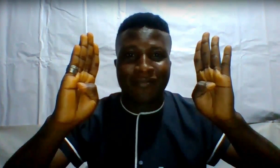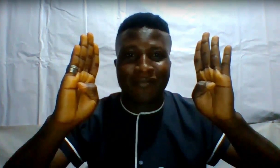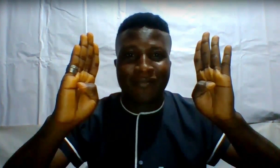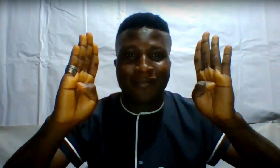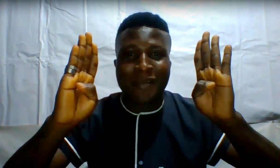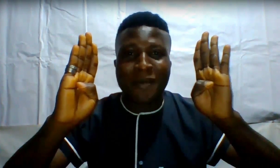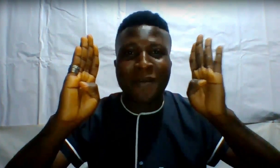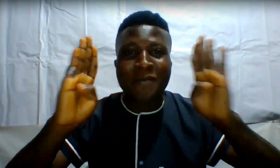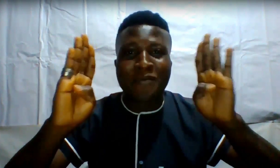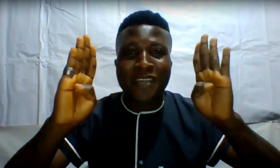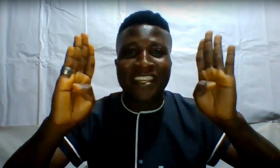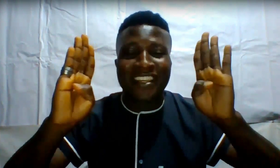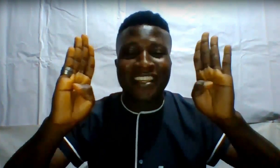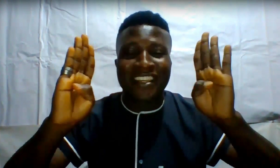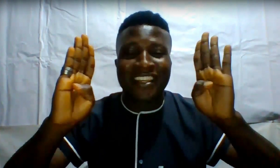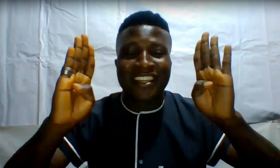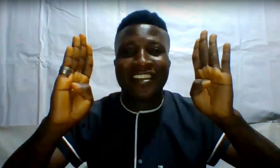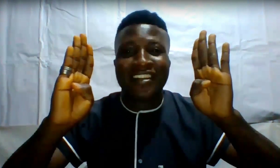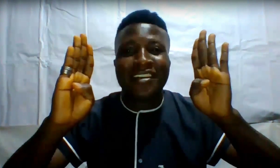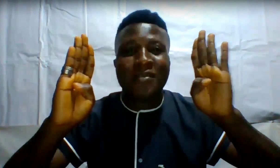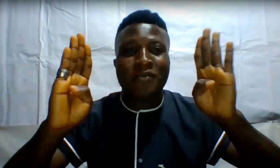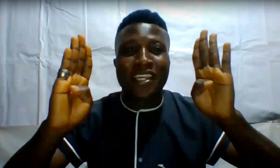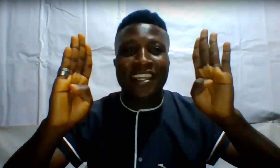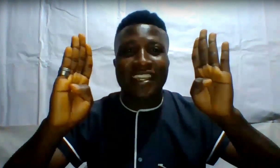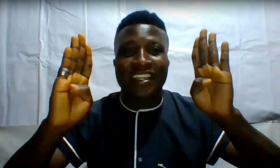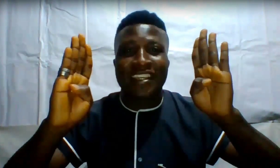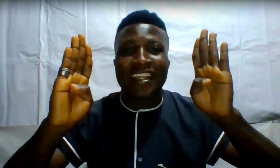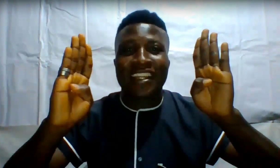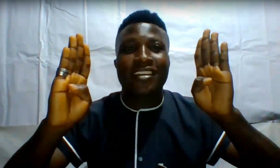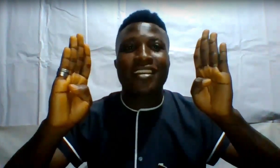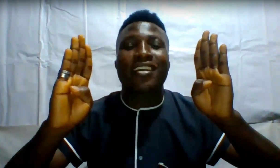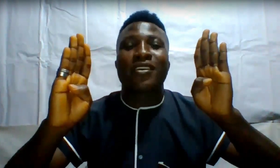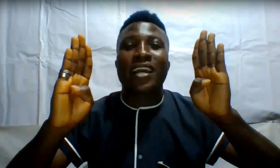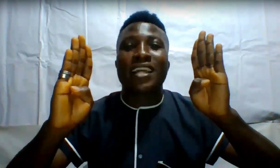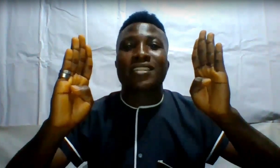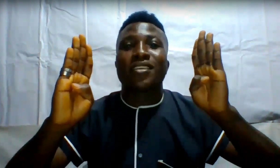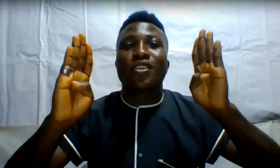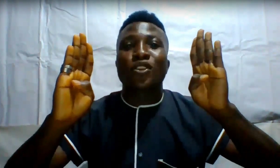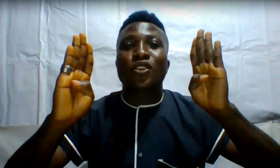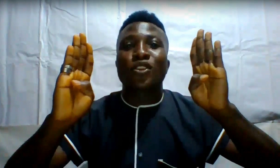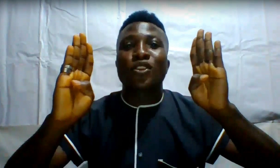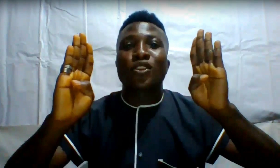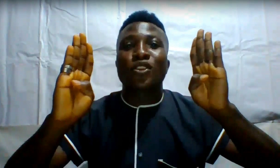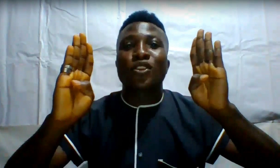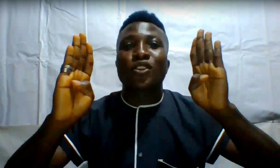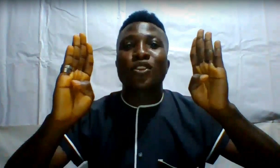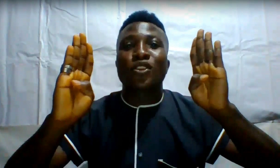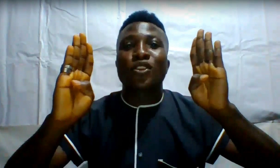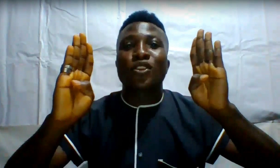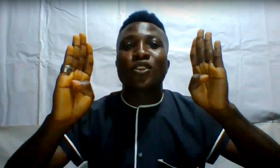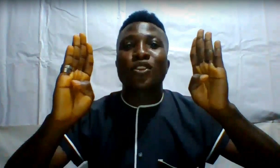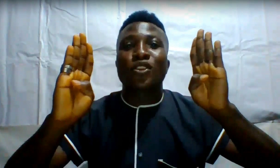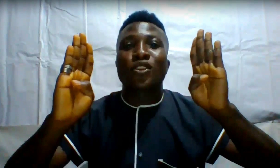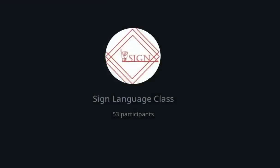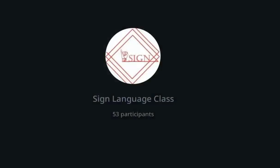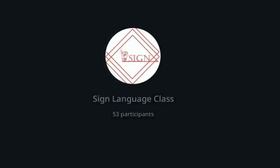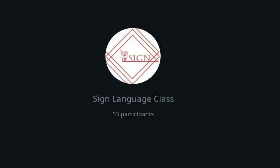B, B, like this, right? So for letter C, I